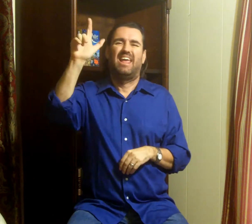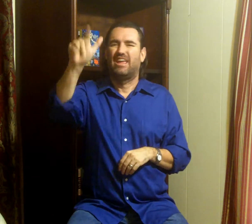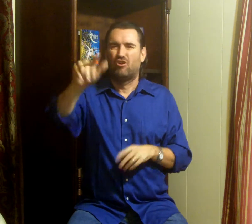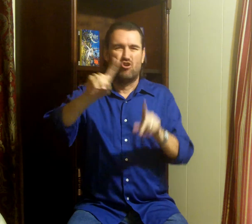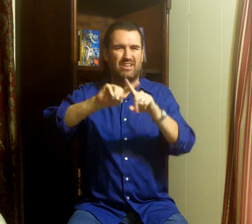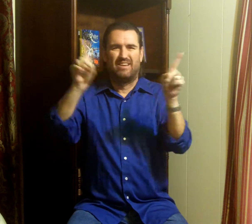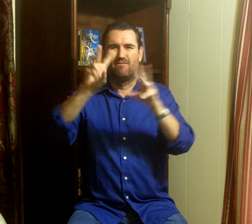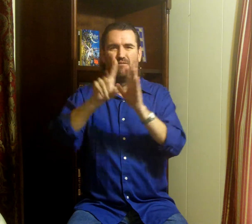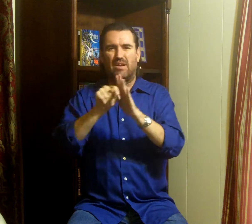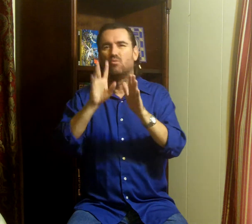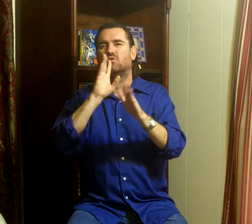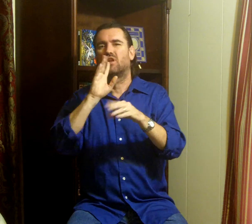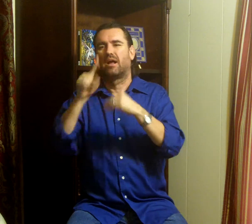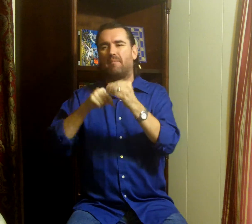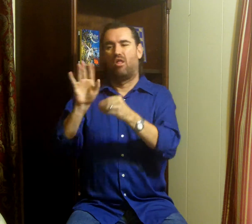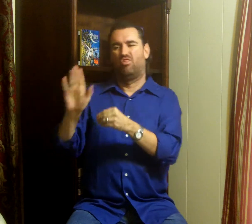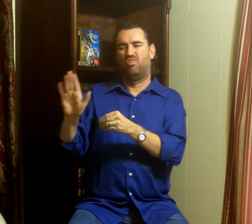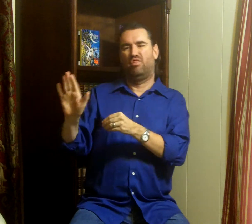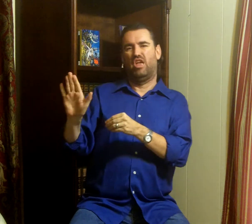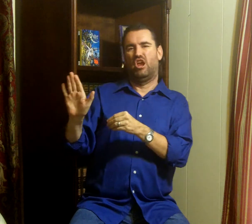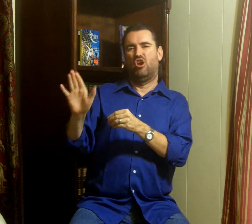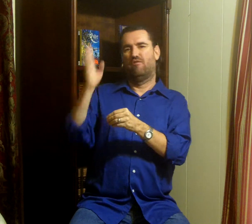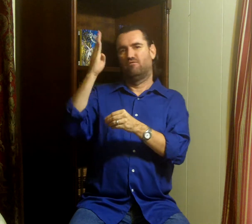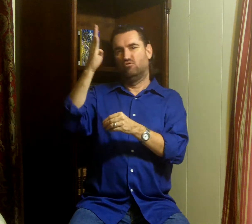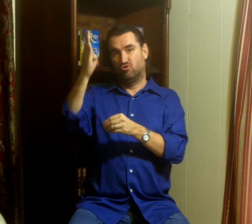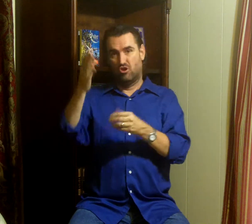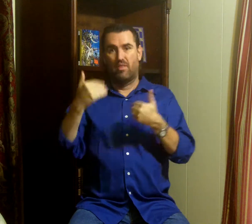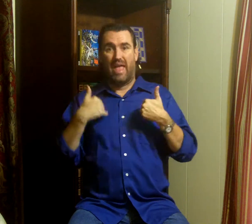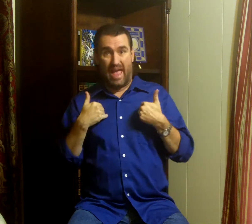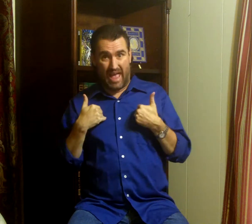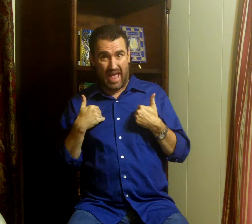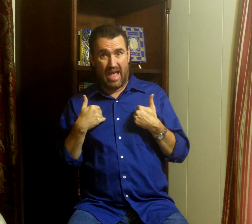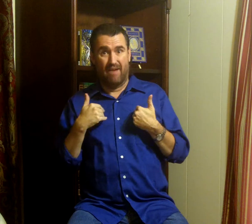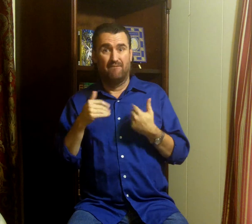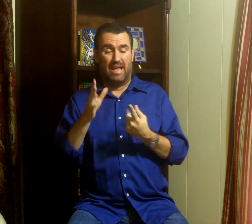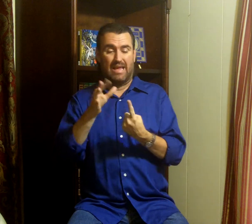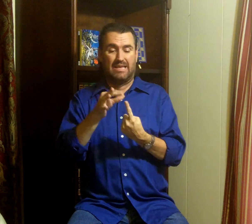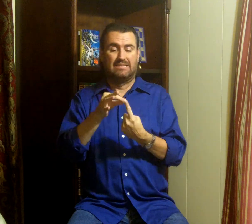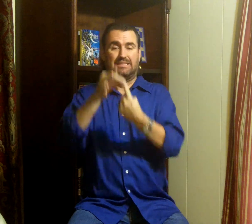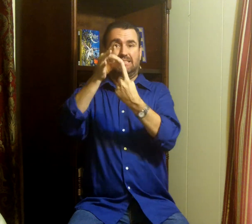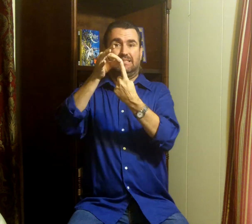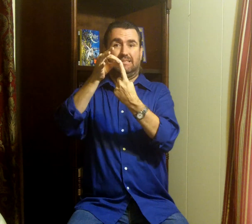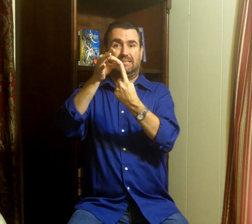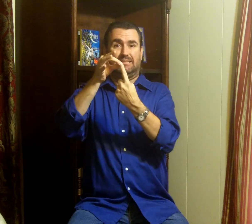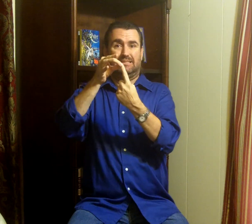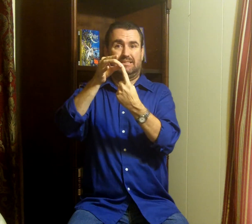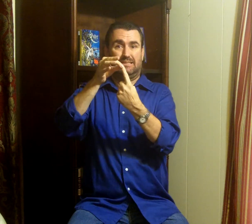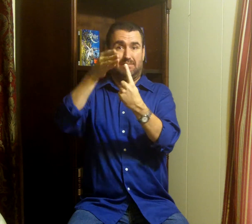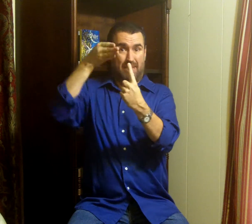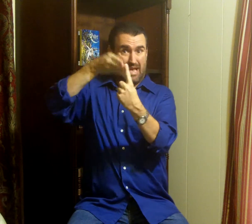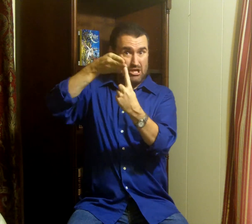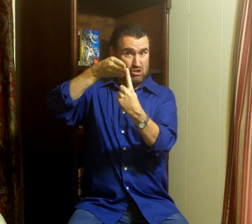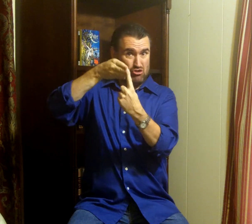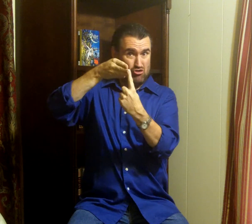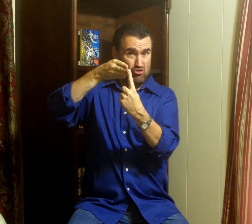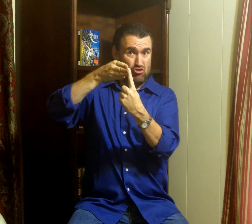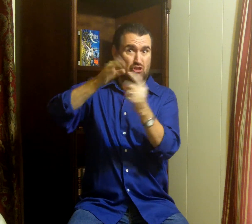some specialist certification already in play, one being a legal certification, one being an oral certificate,